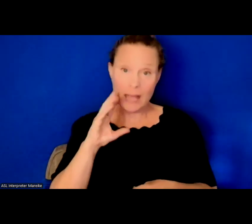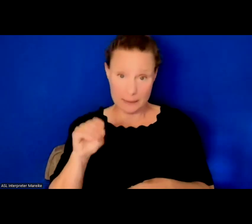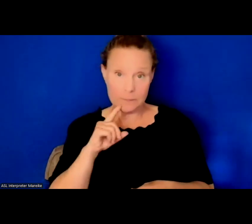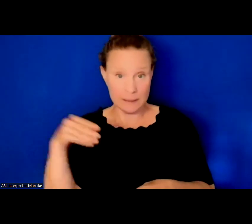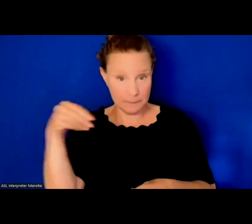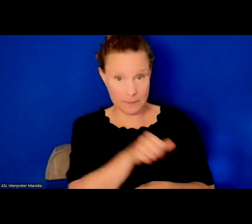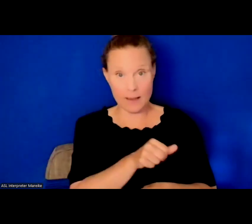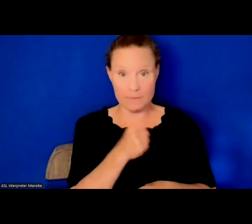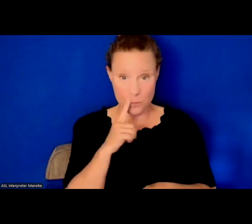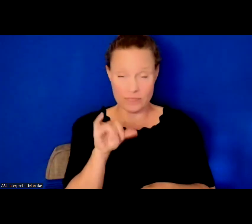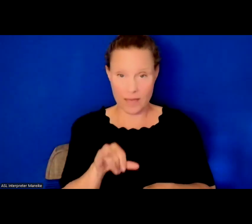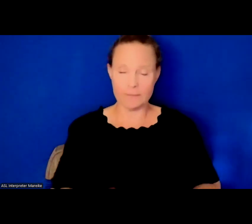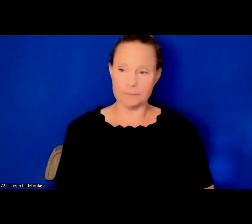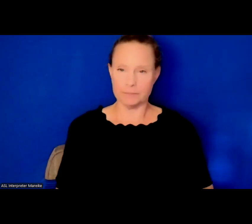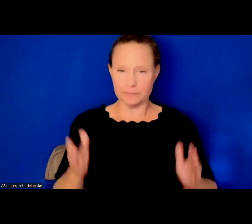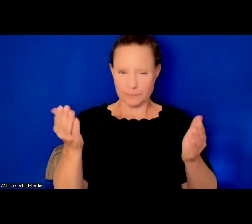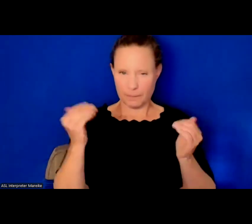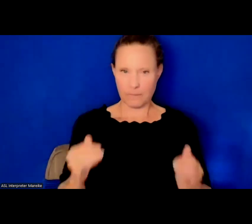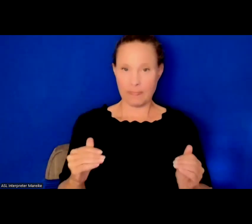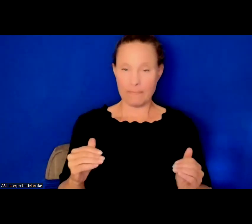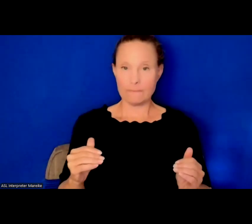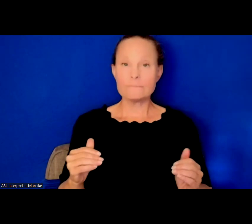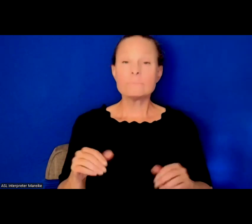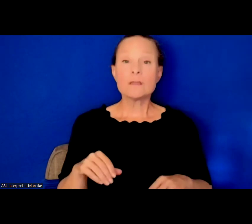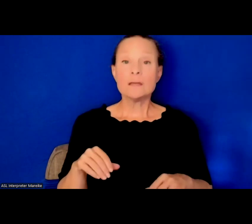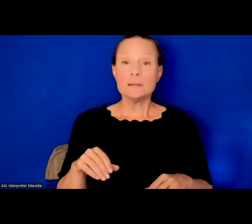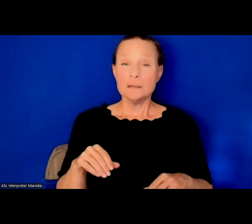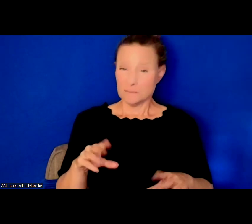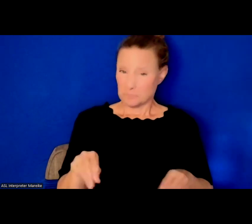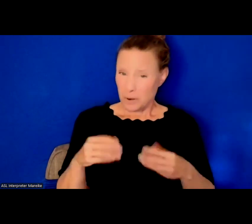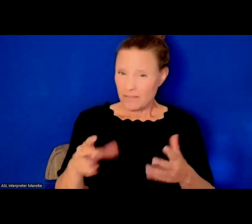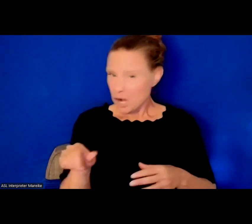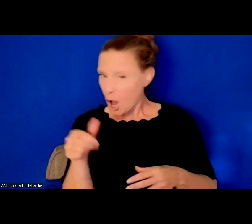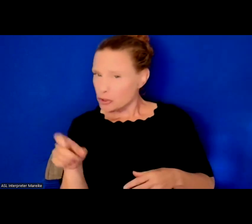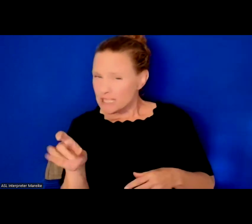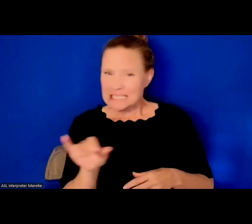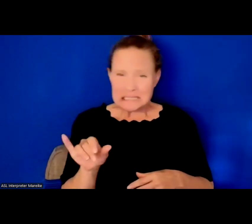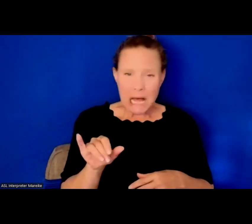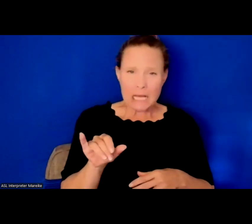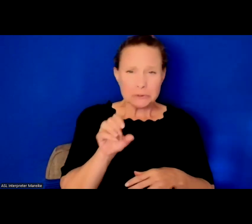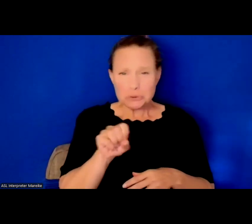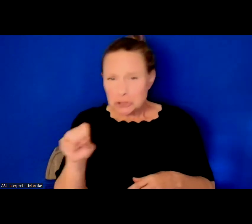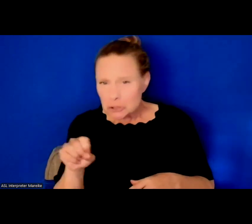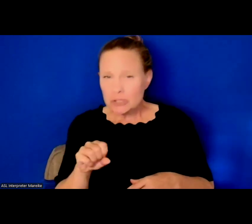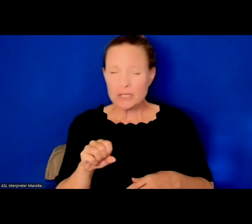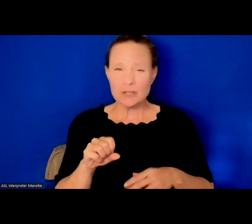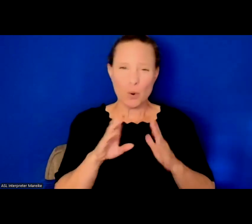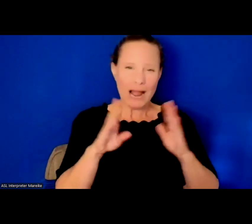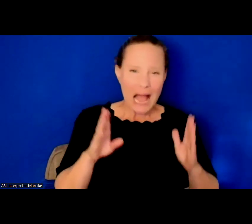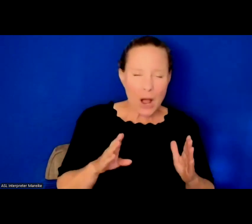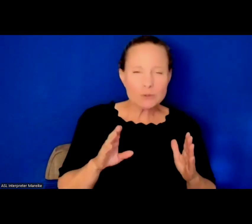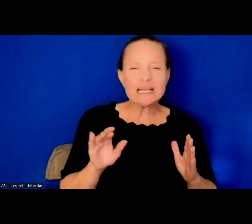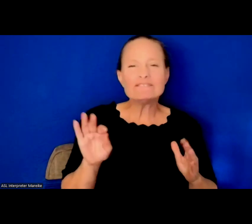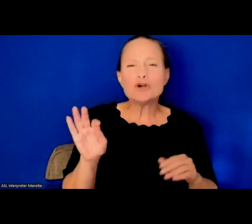When they say, do they provide other needs such as social security or housing needs like furniture